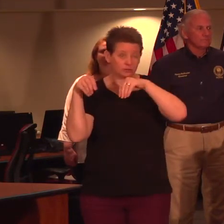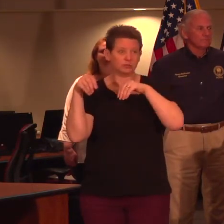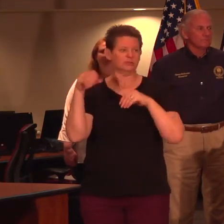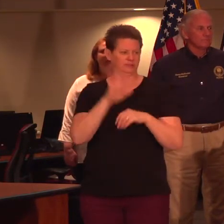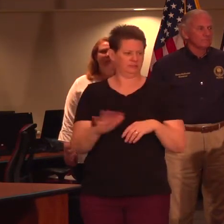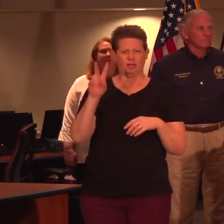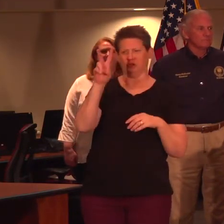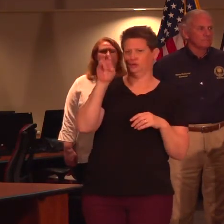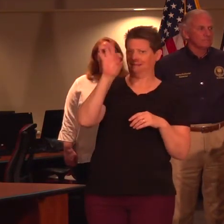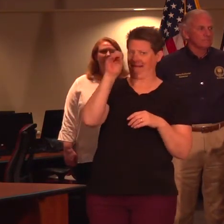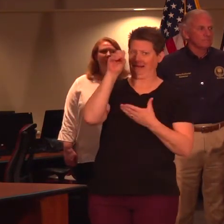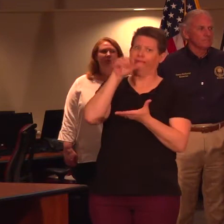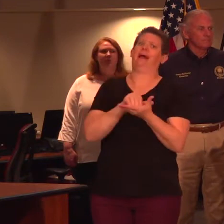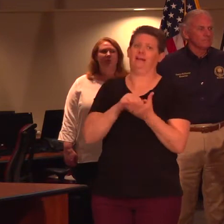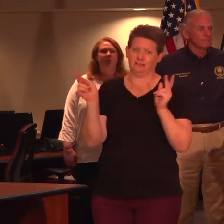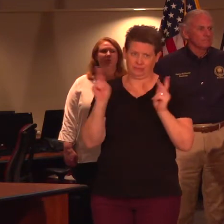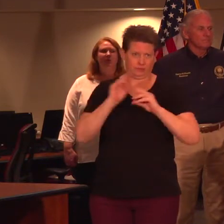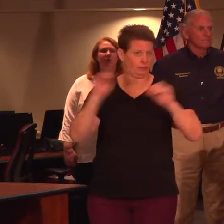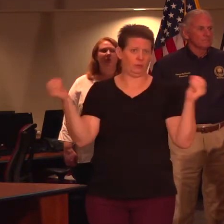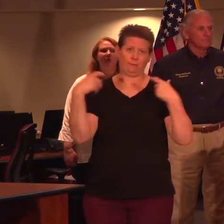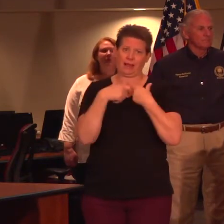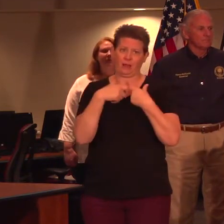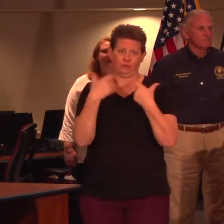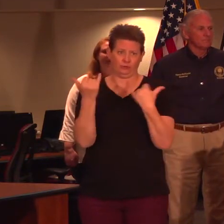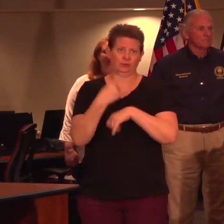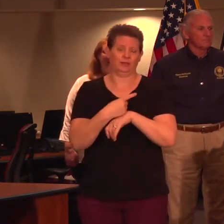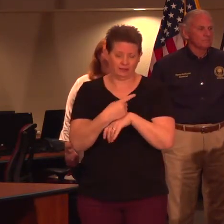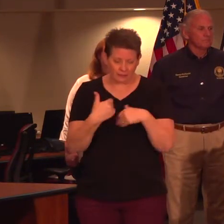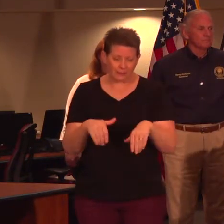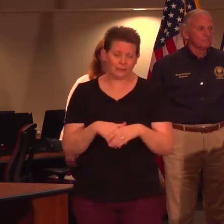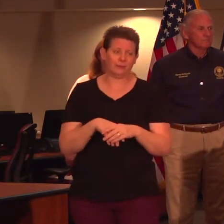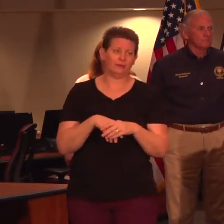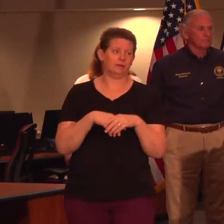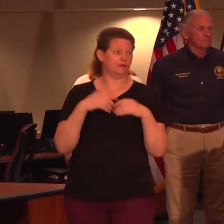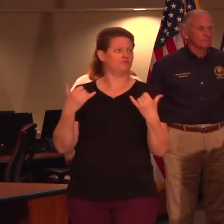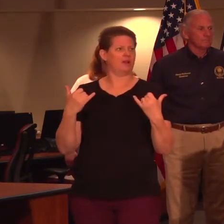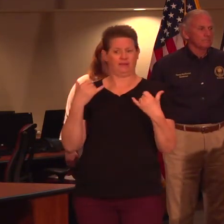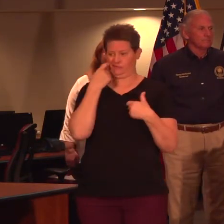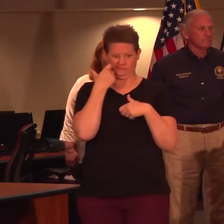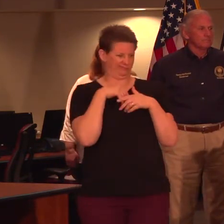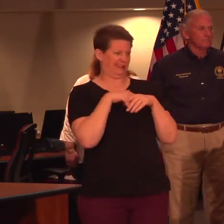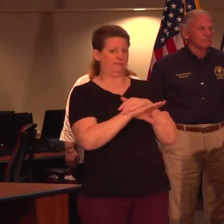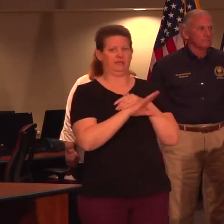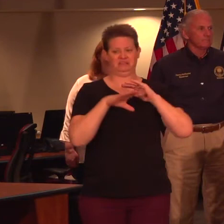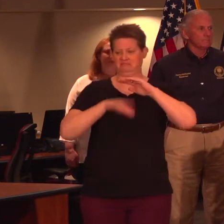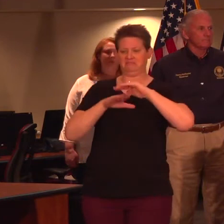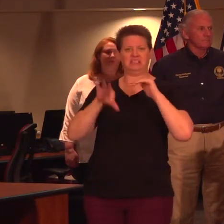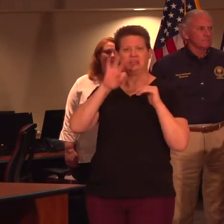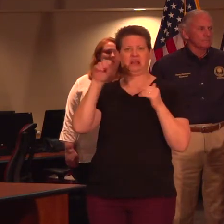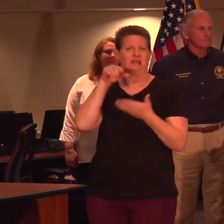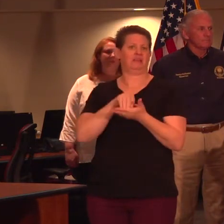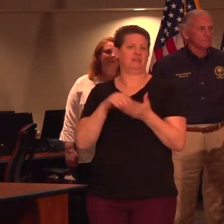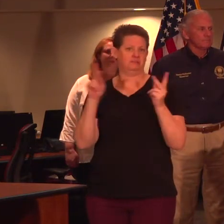around 290,000 customers. And it's currently, when I walked in here, it's less than